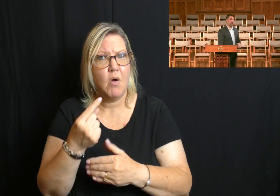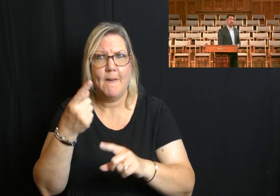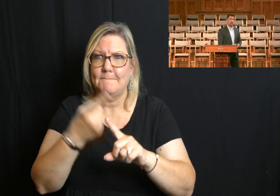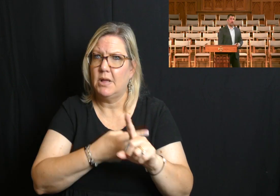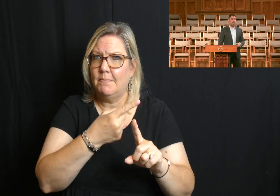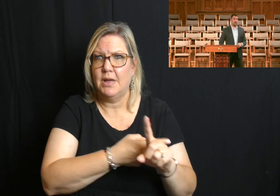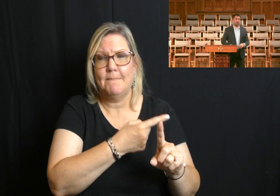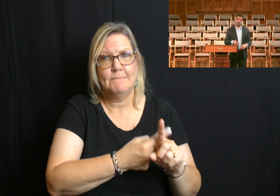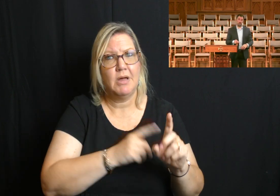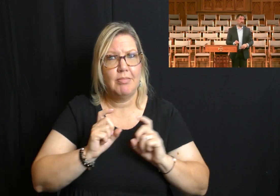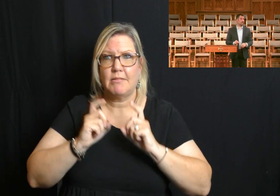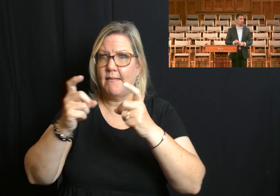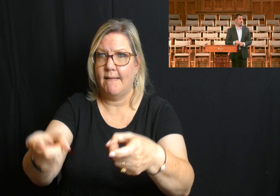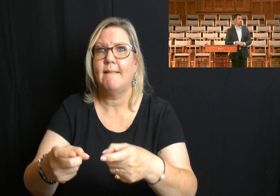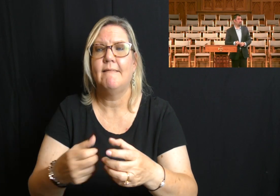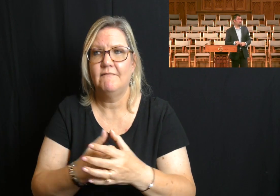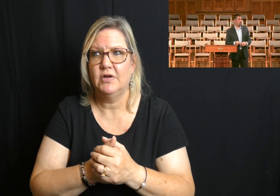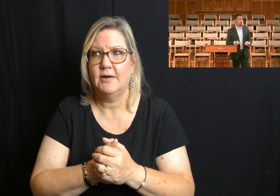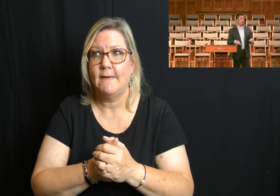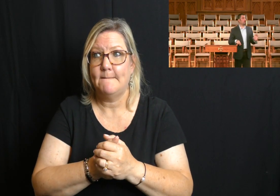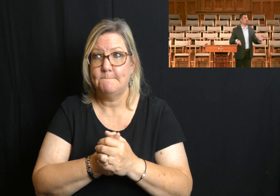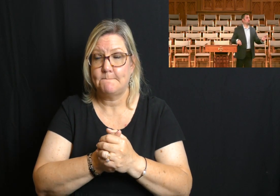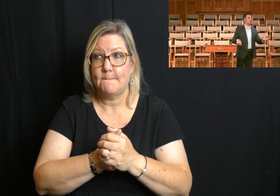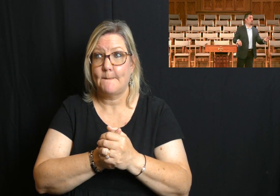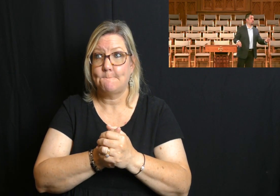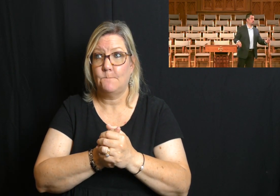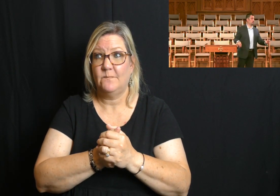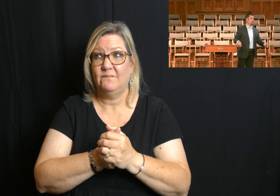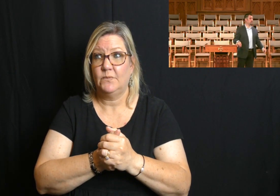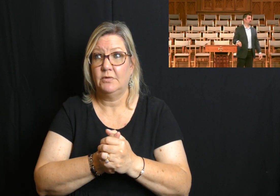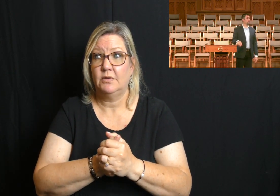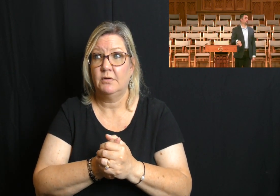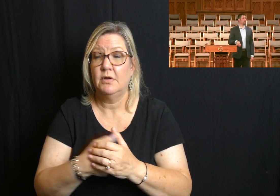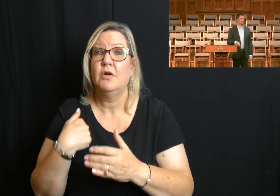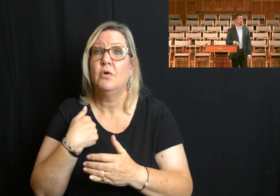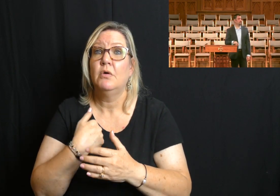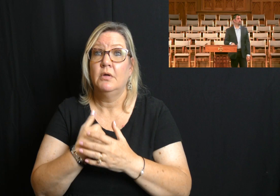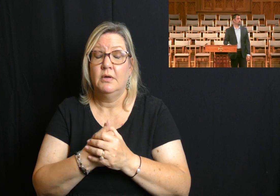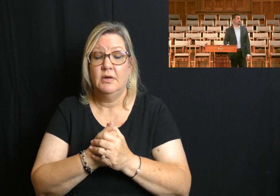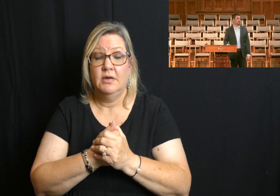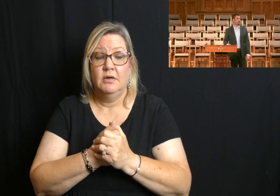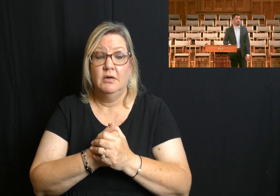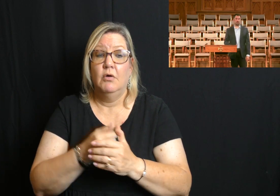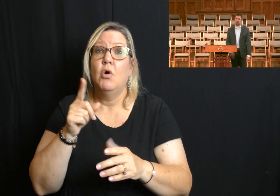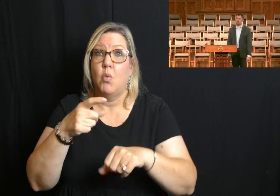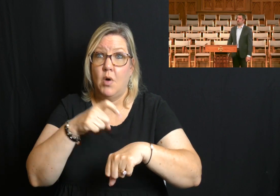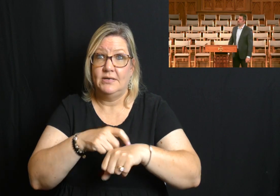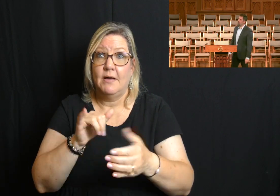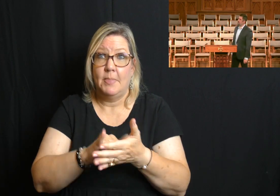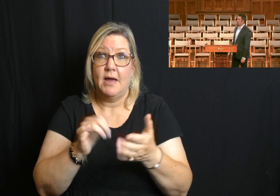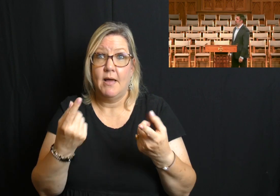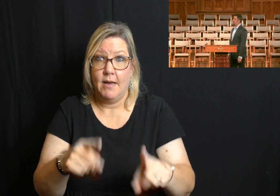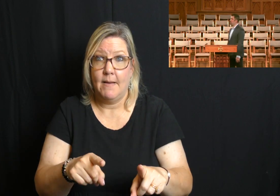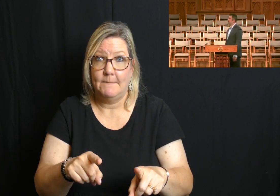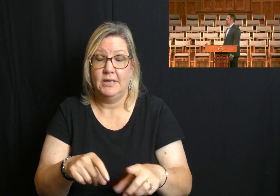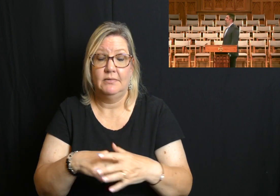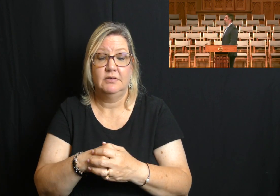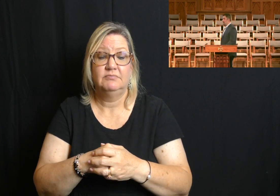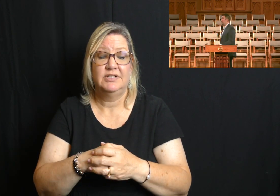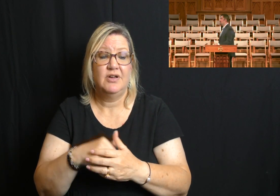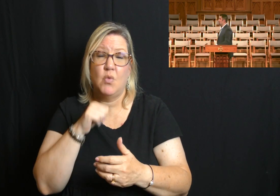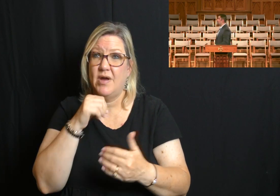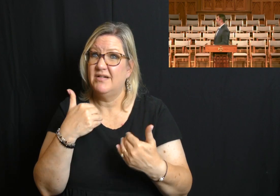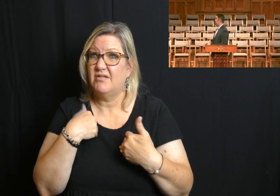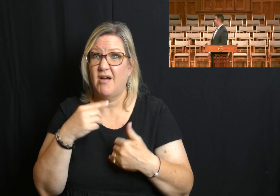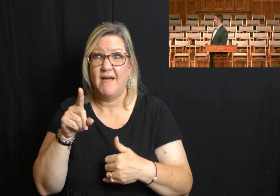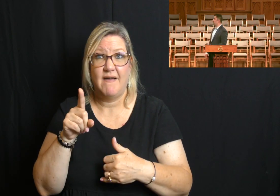we had, and we had to pay bills, and we were $100 short. Some of you are like, man, I carry a $100 bill in my pocket.